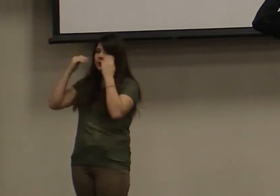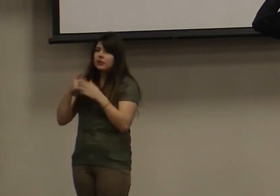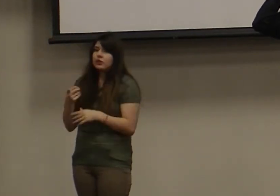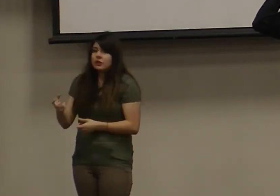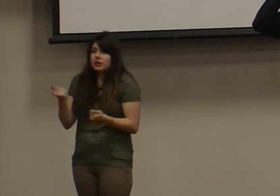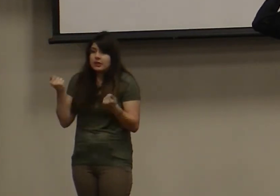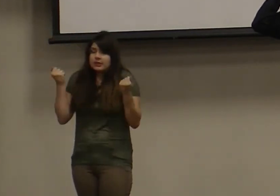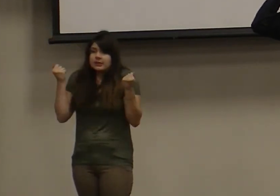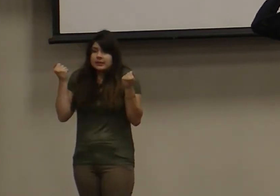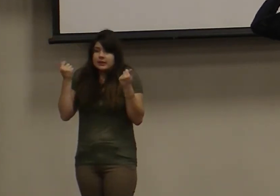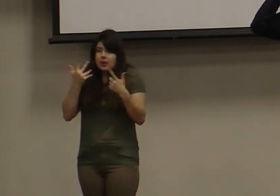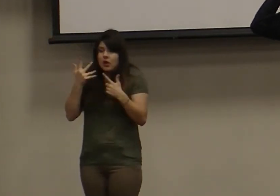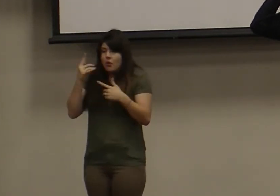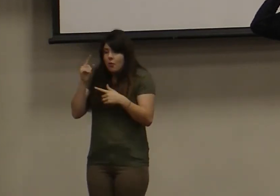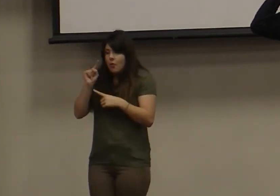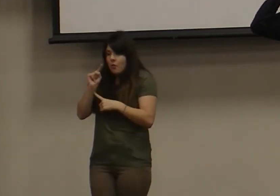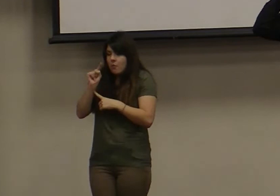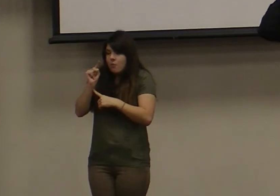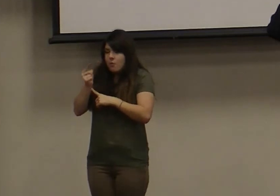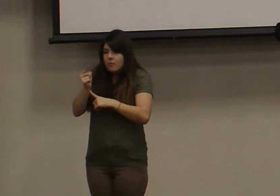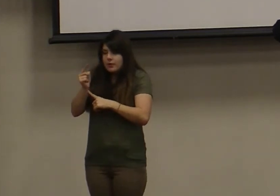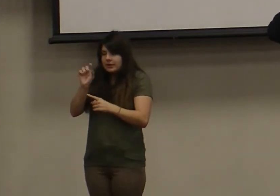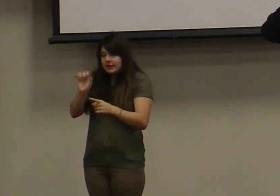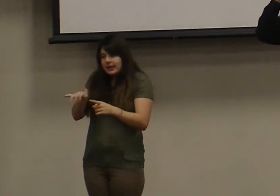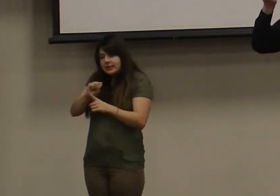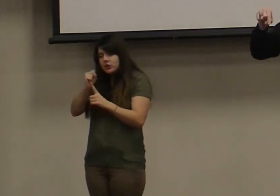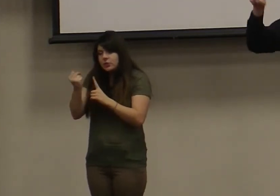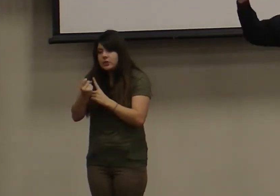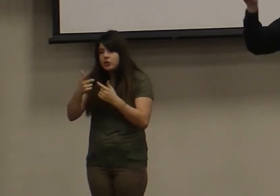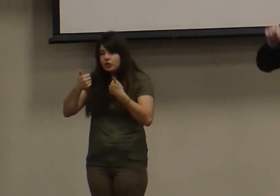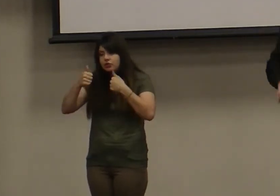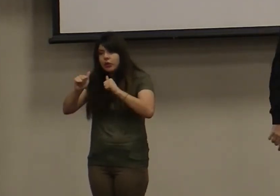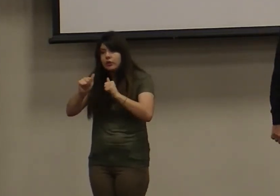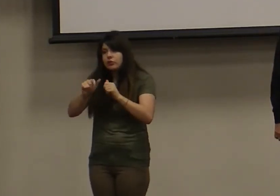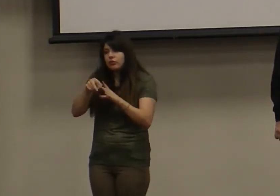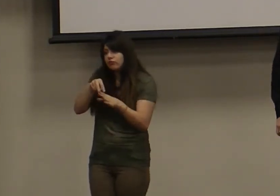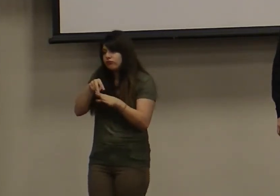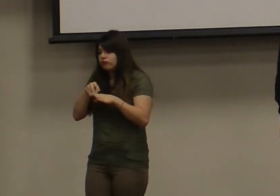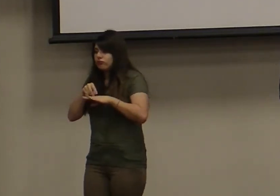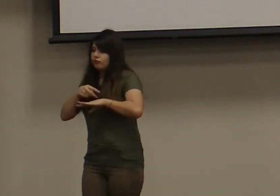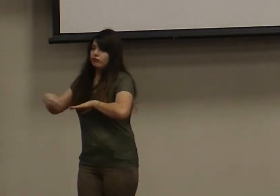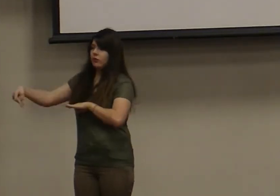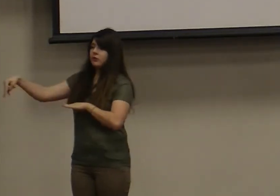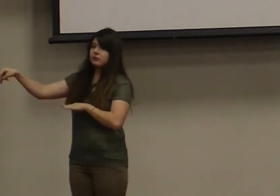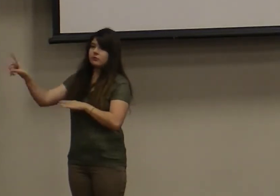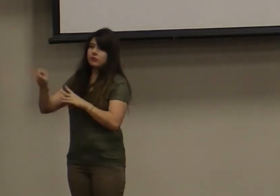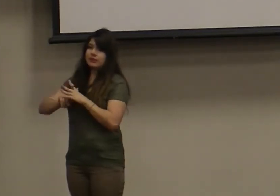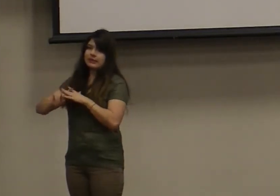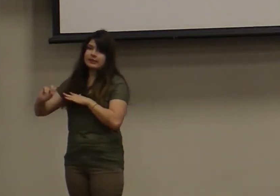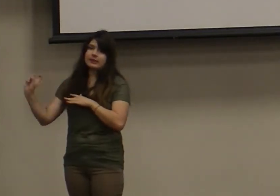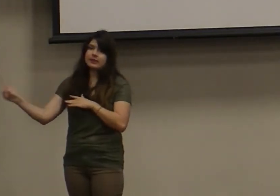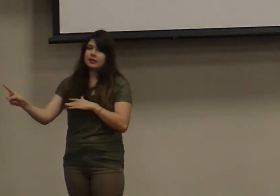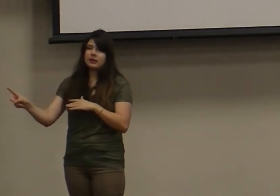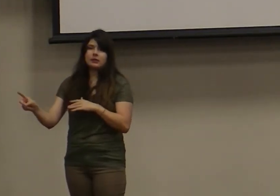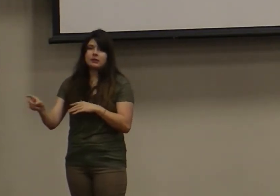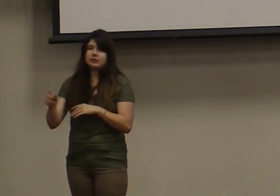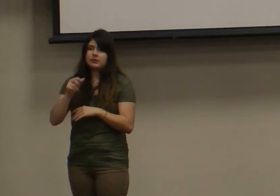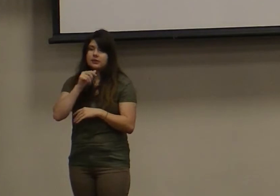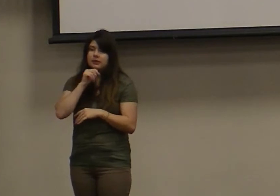scared at that particular situation, and so she tried to run off of the railroad trestle and didn't